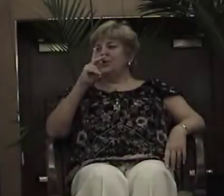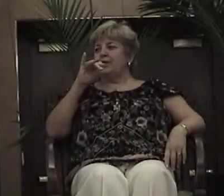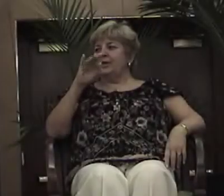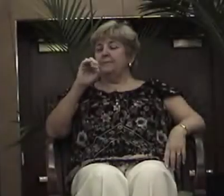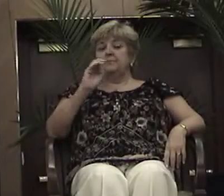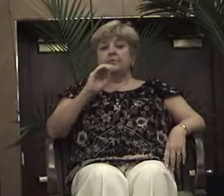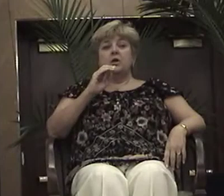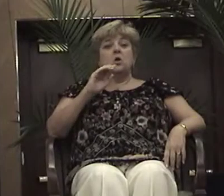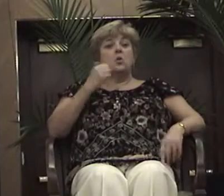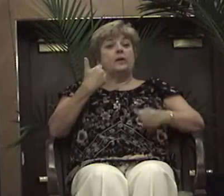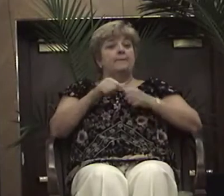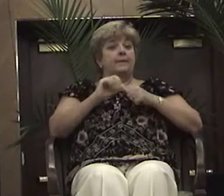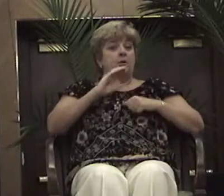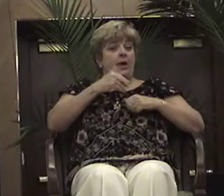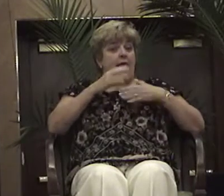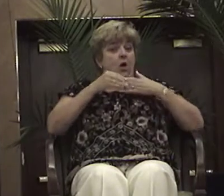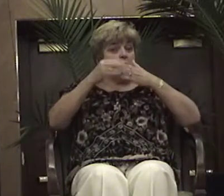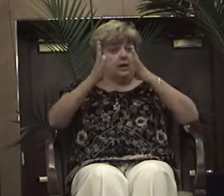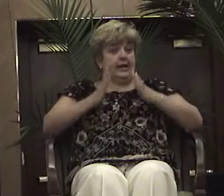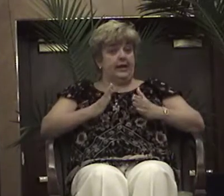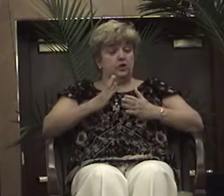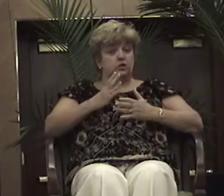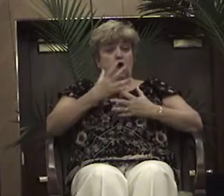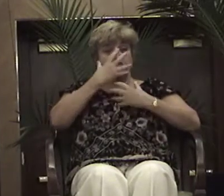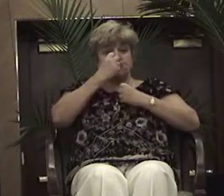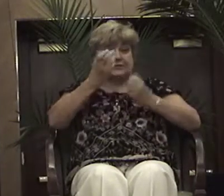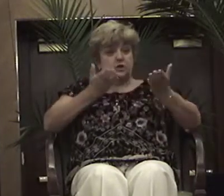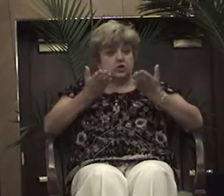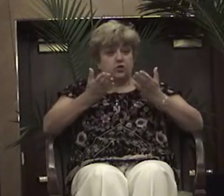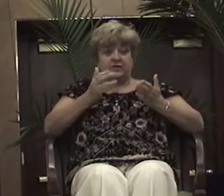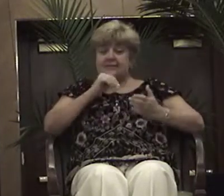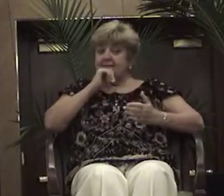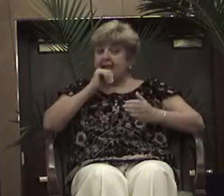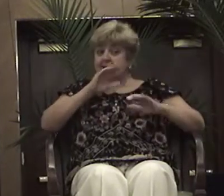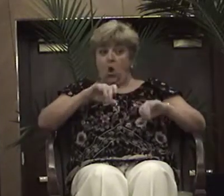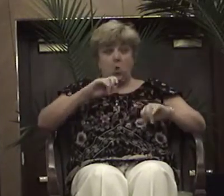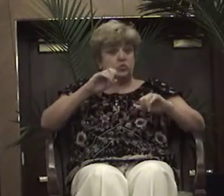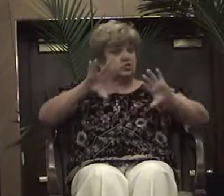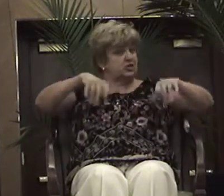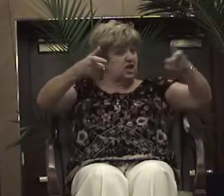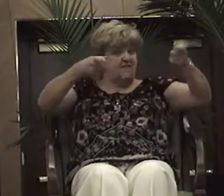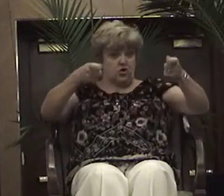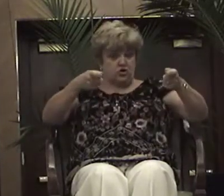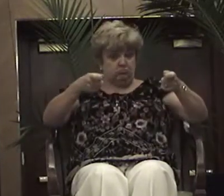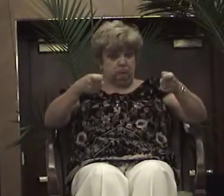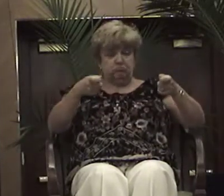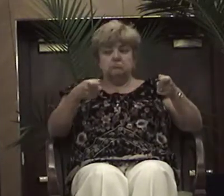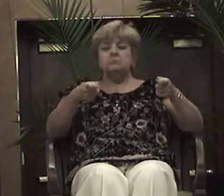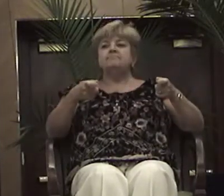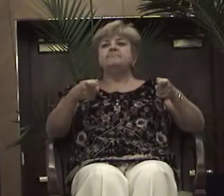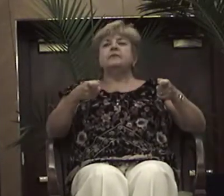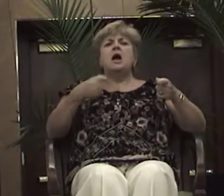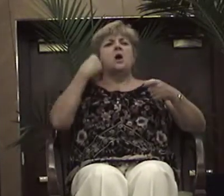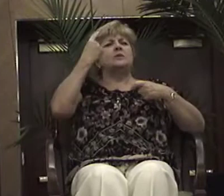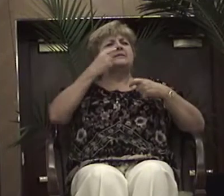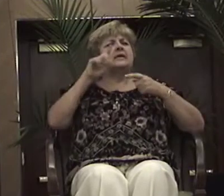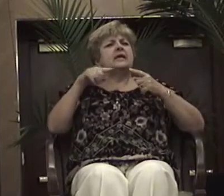Leaders are the trusted servants, they do not go. You know, I was thinking when Don was standing up here with